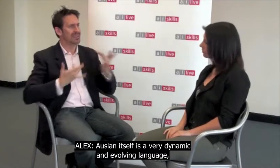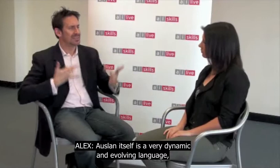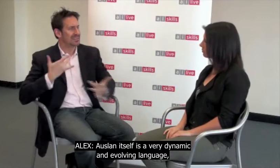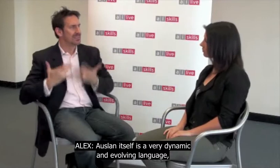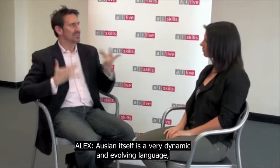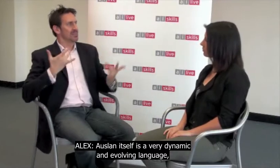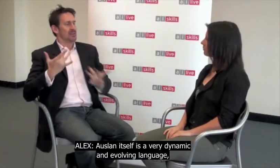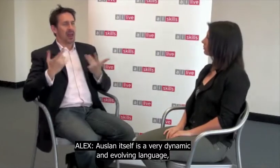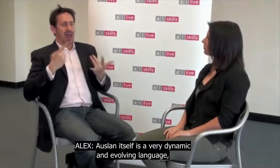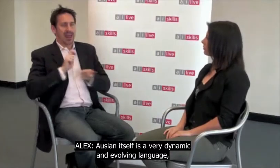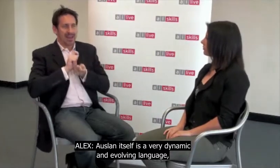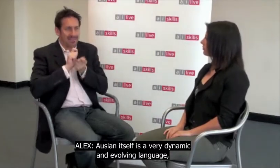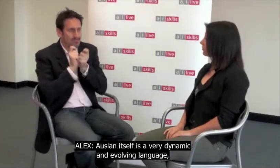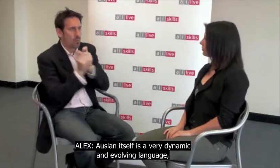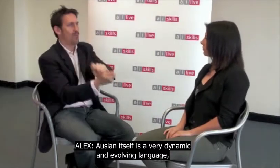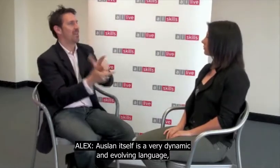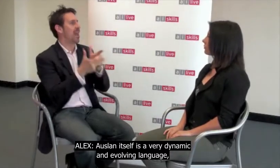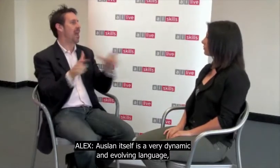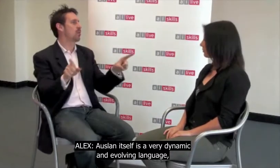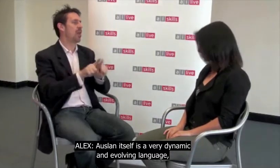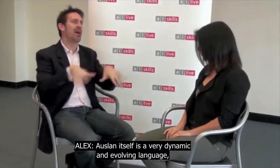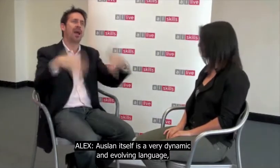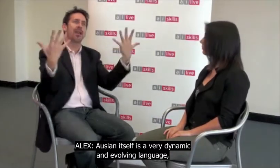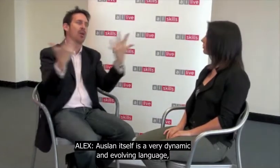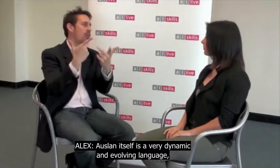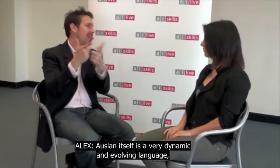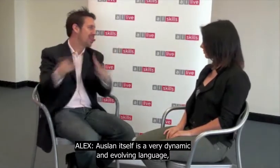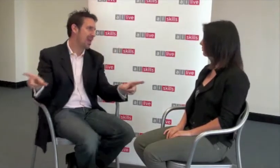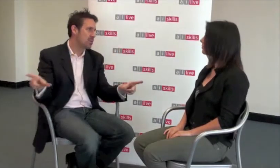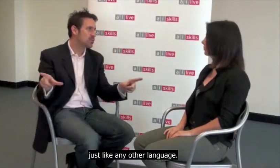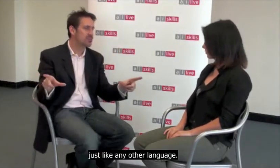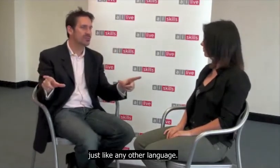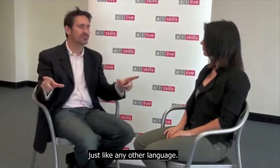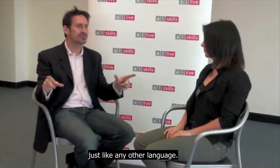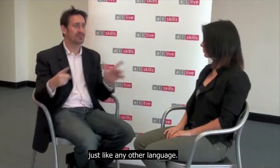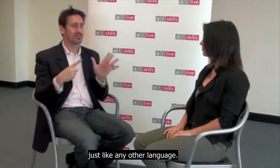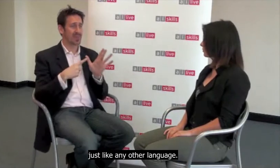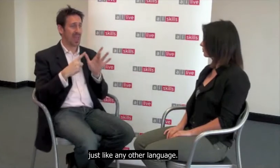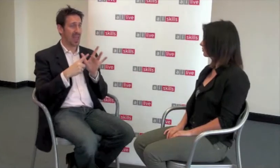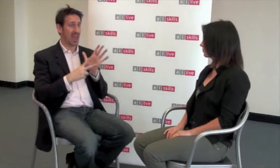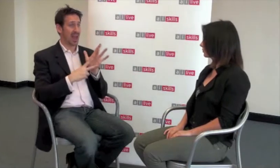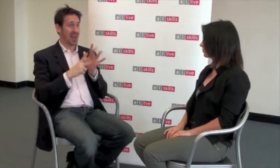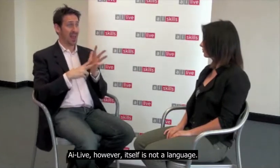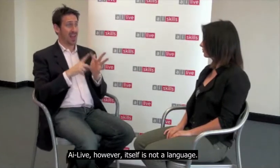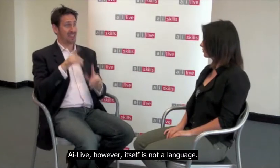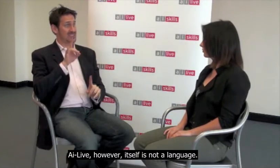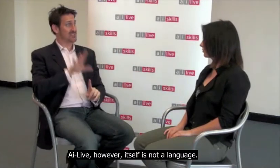Auslan itself is a very dynamic and evolving language, just like any other language. AI Live, however,